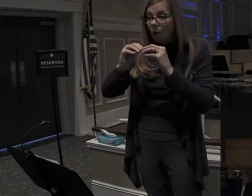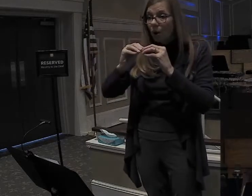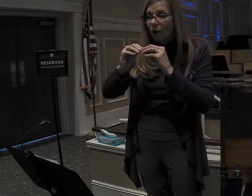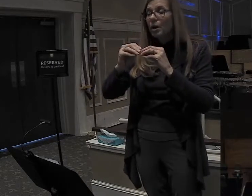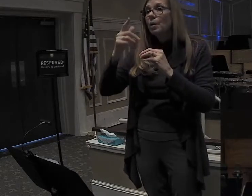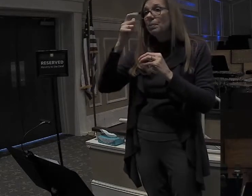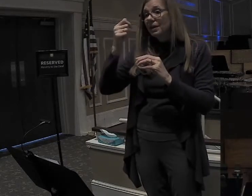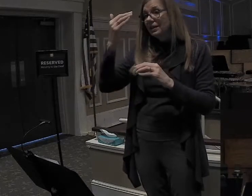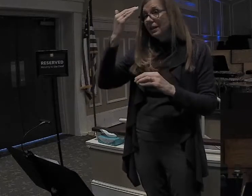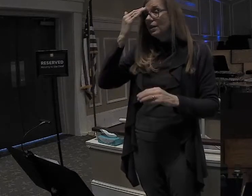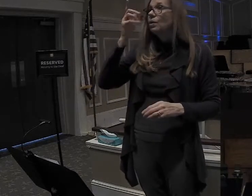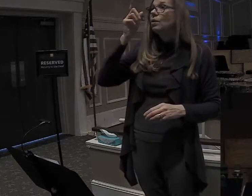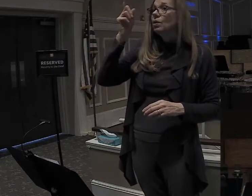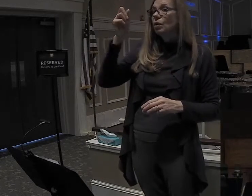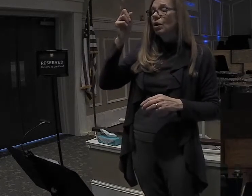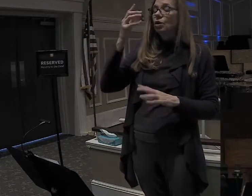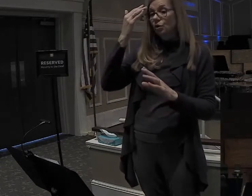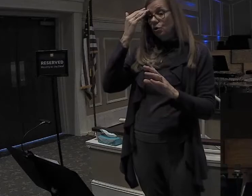known you.